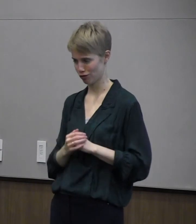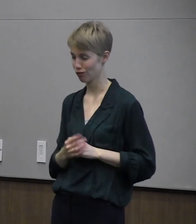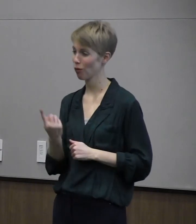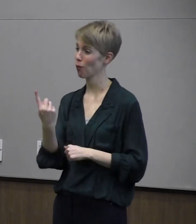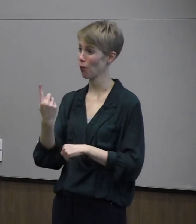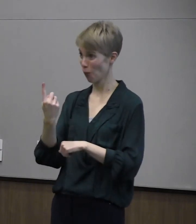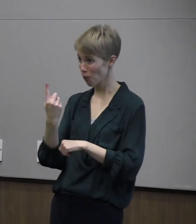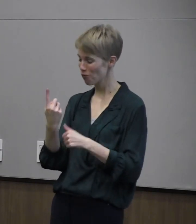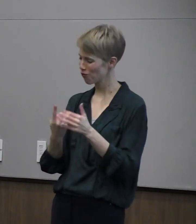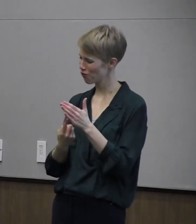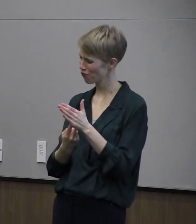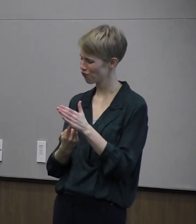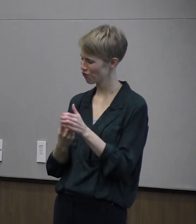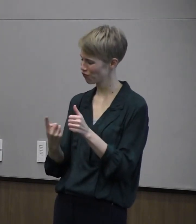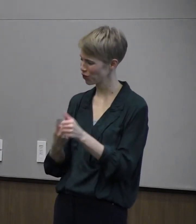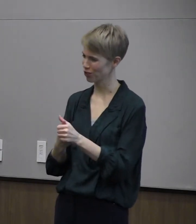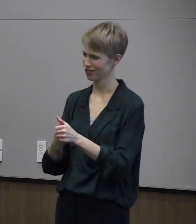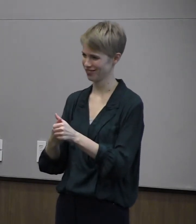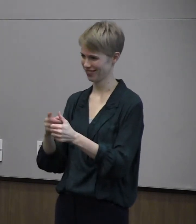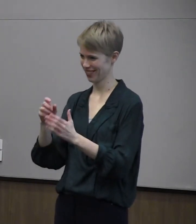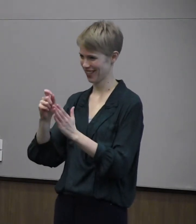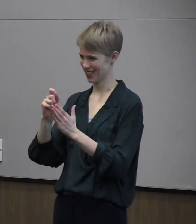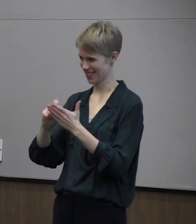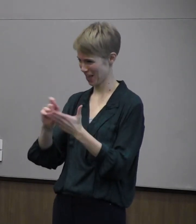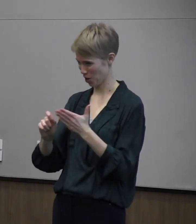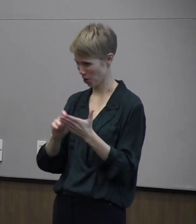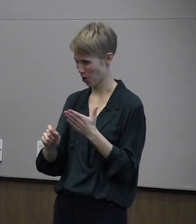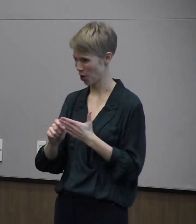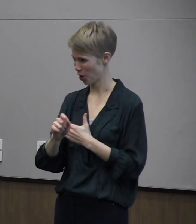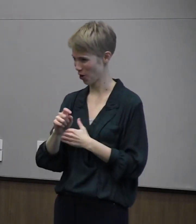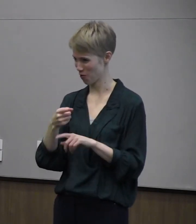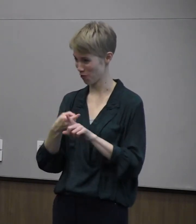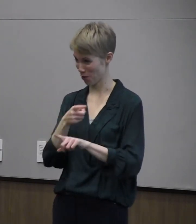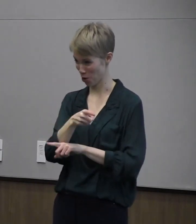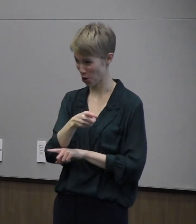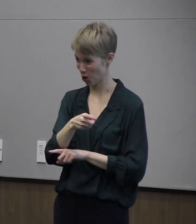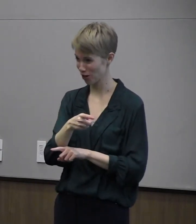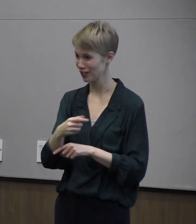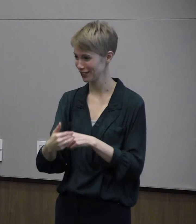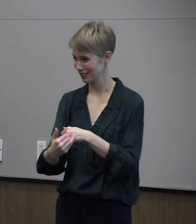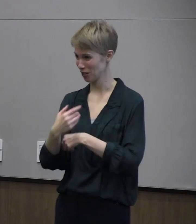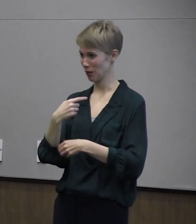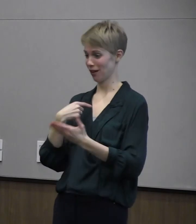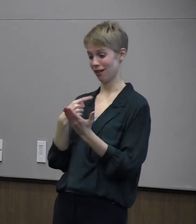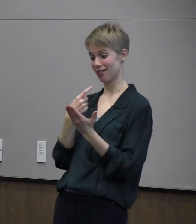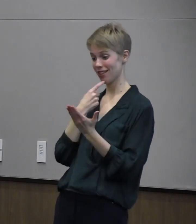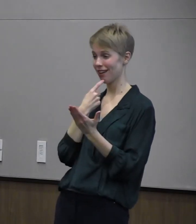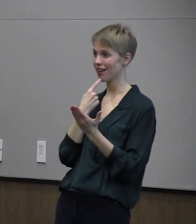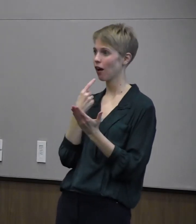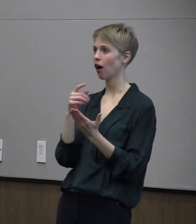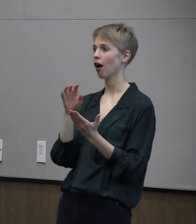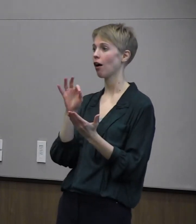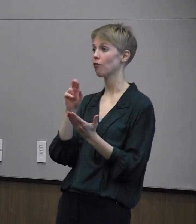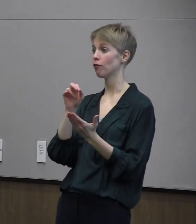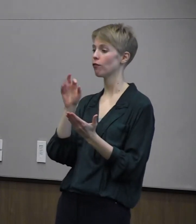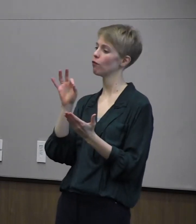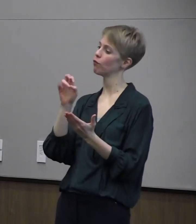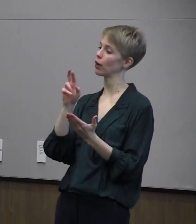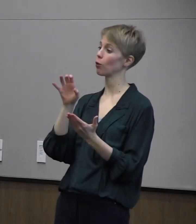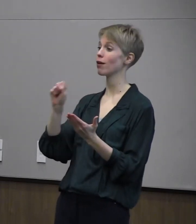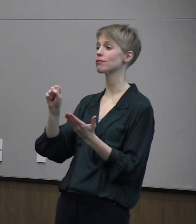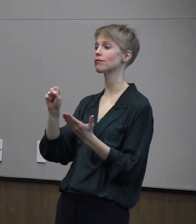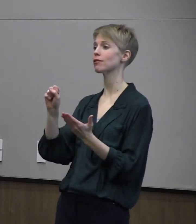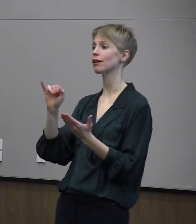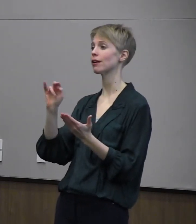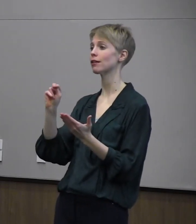belabored writing of my own primary school children. Ferris Institute has been truly called the Opportunity School. As